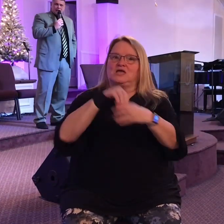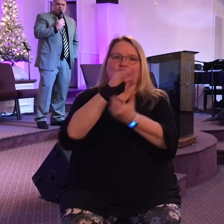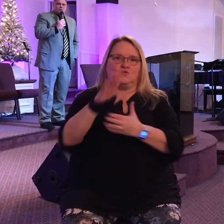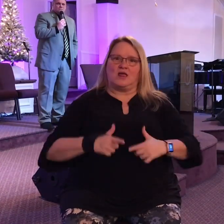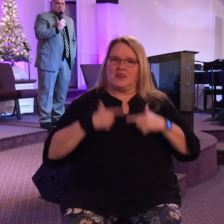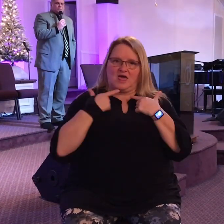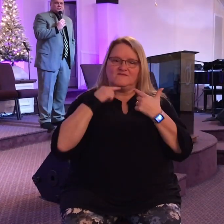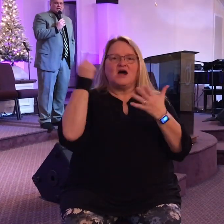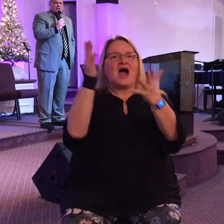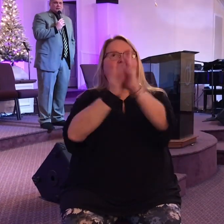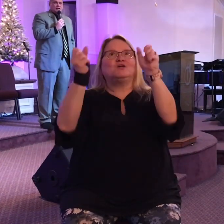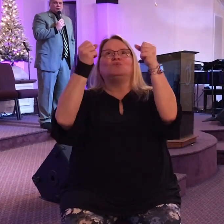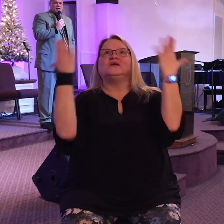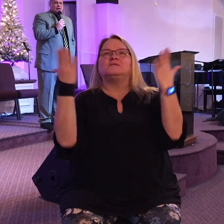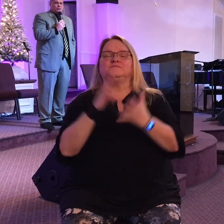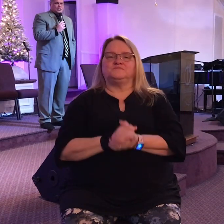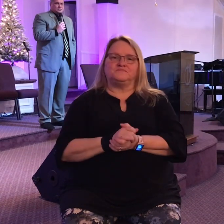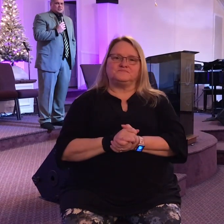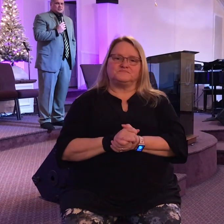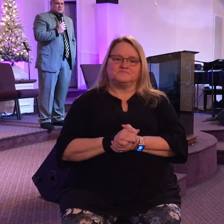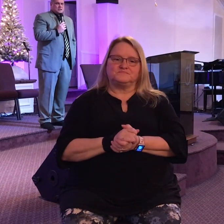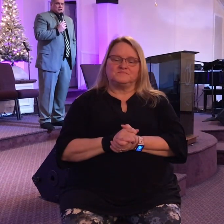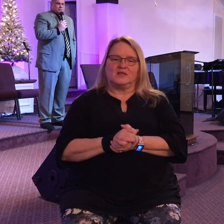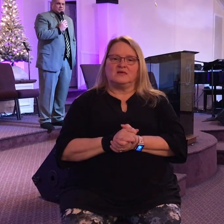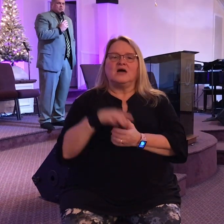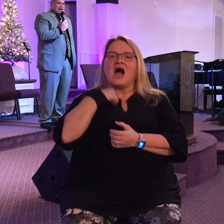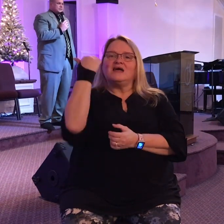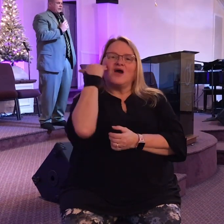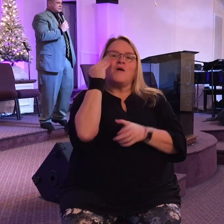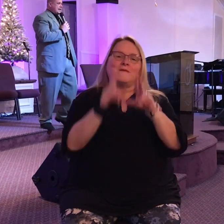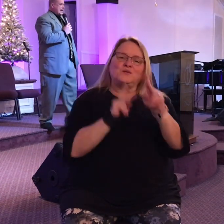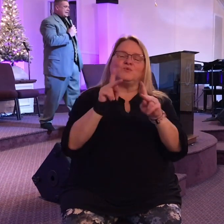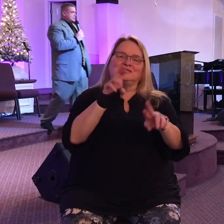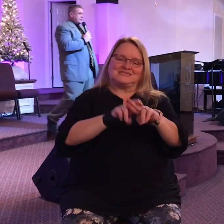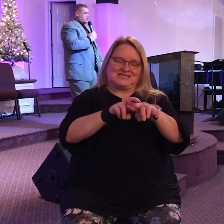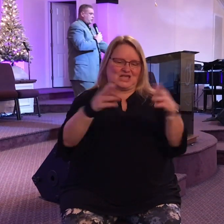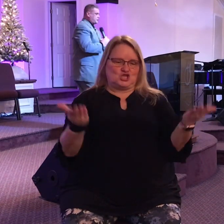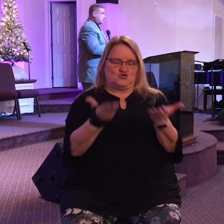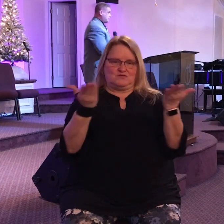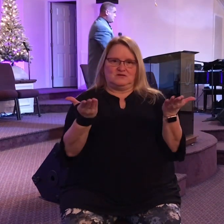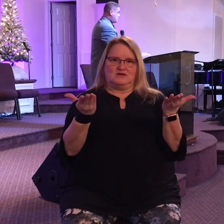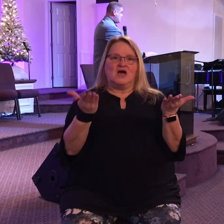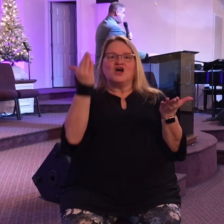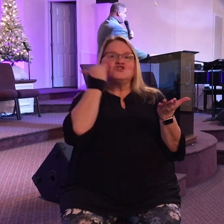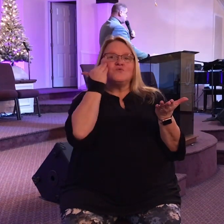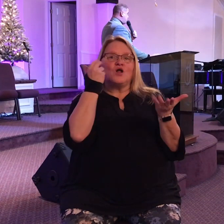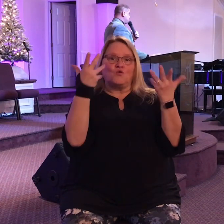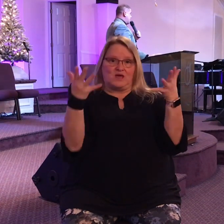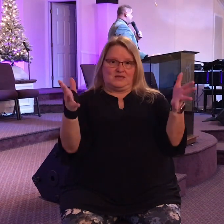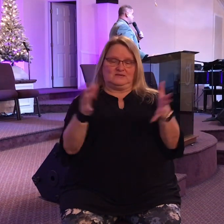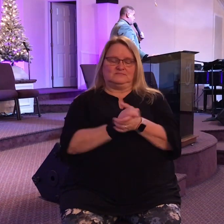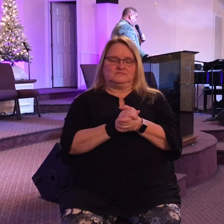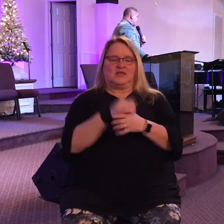Now, no doubt there's people sitting here that already know this, but there's all kinds of folks got ideas about the church.